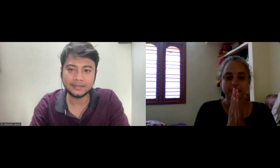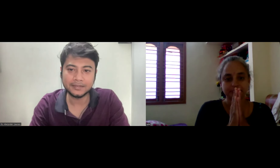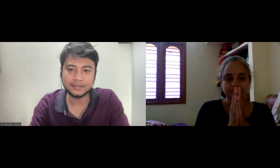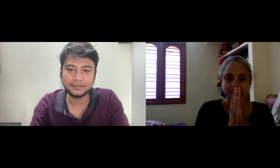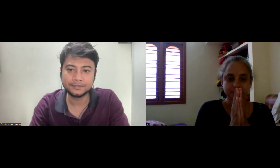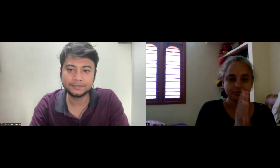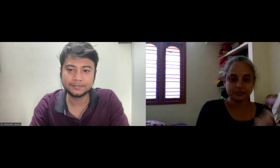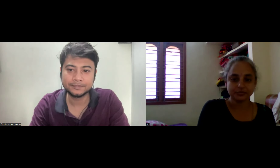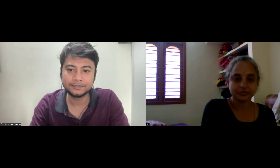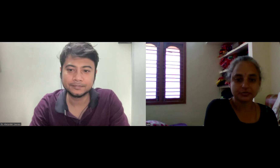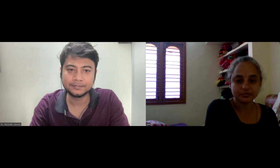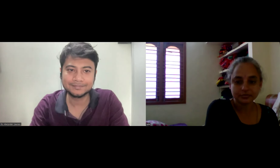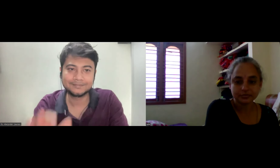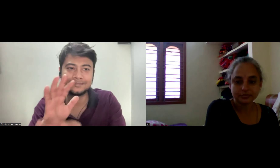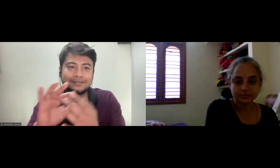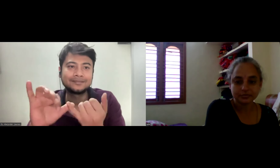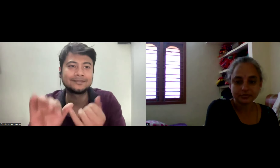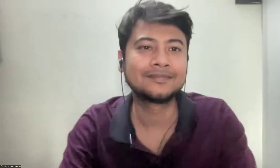Hare Krishna Mataji. Hare Krishna.